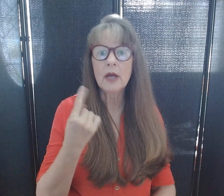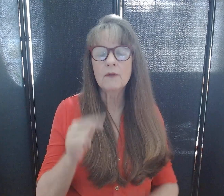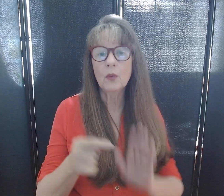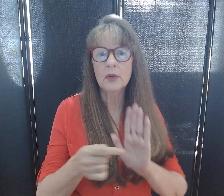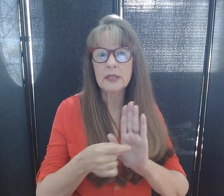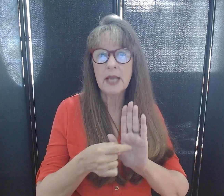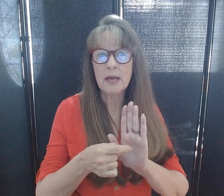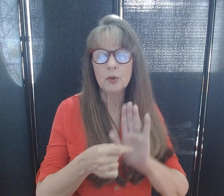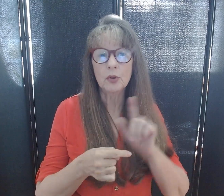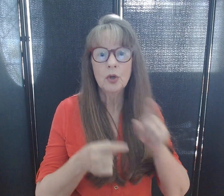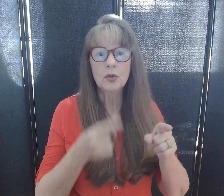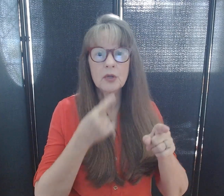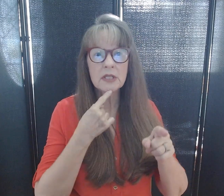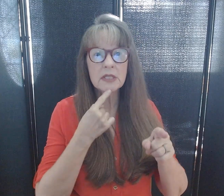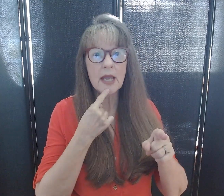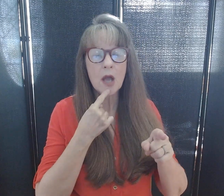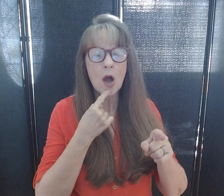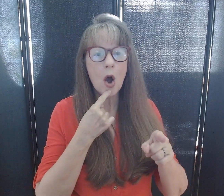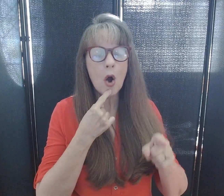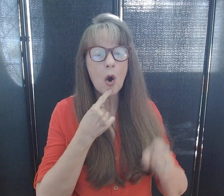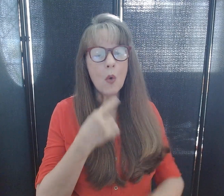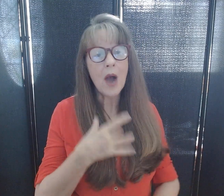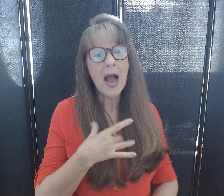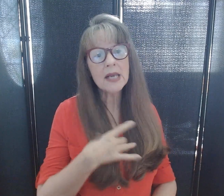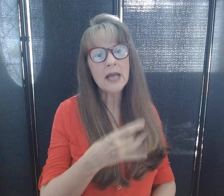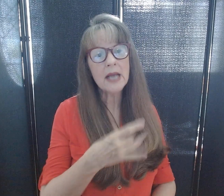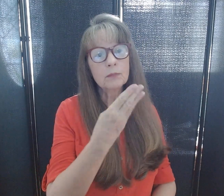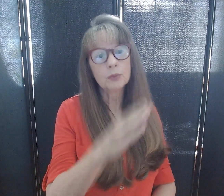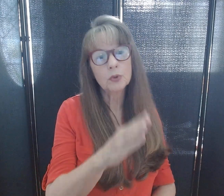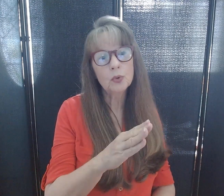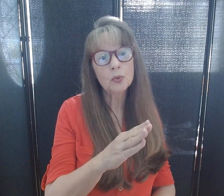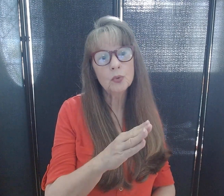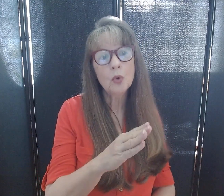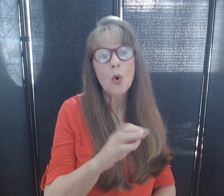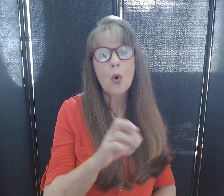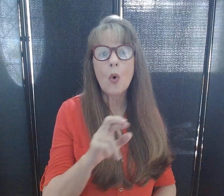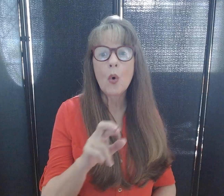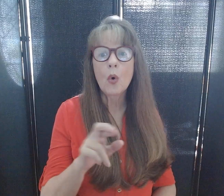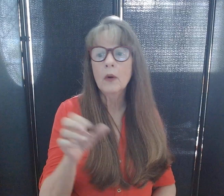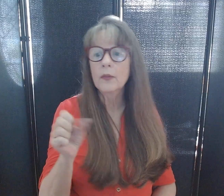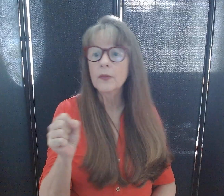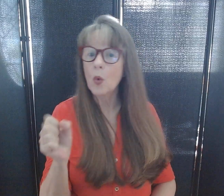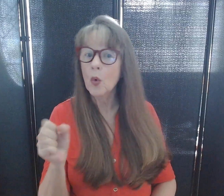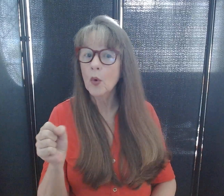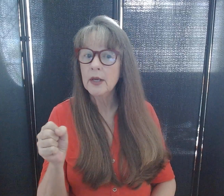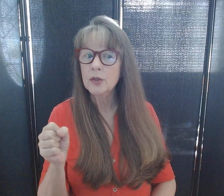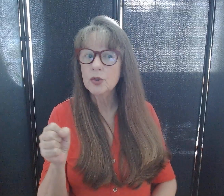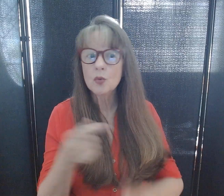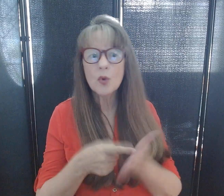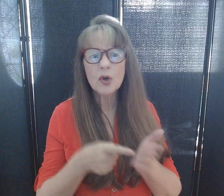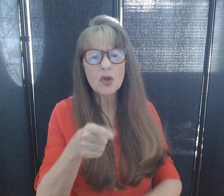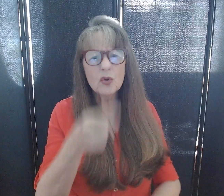for example, you can say, oh, I like the blue or the orange. What do you